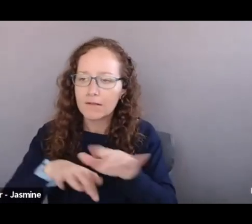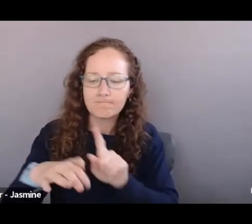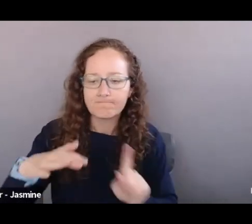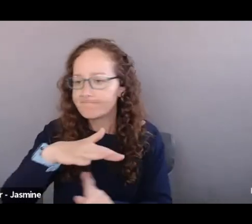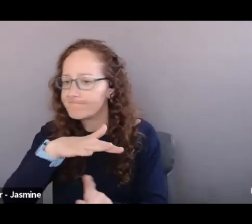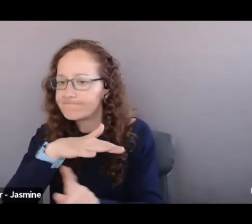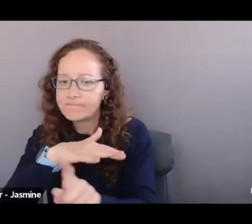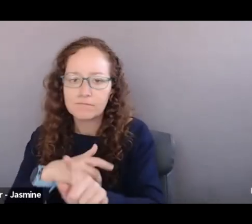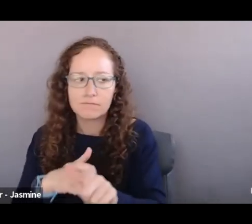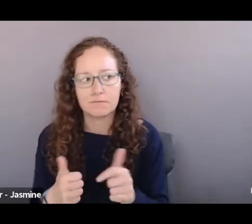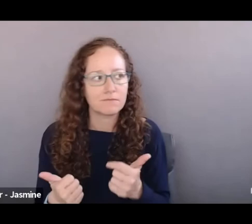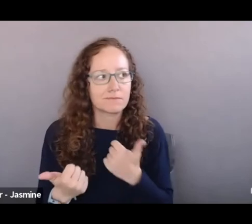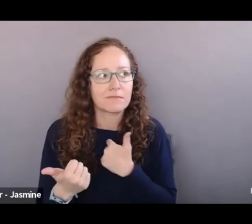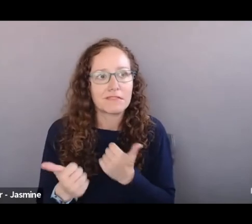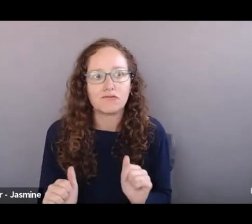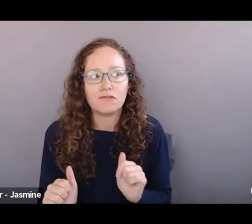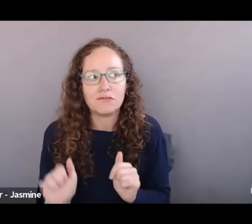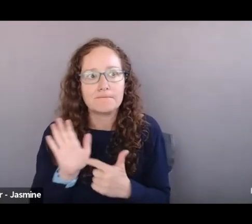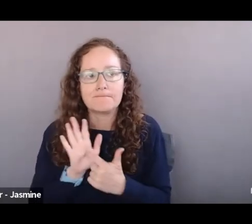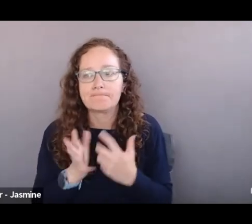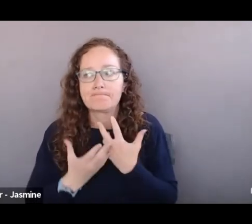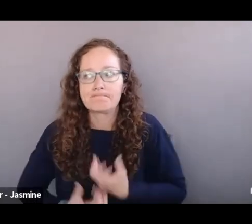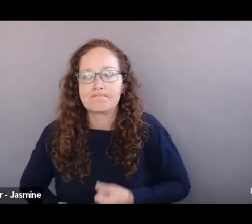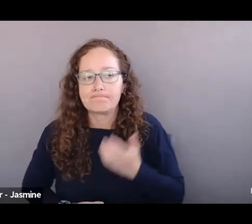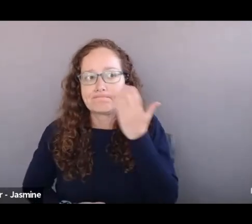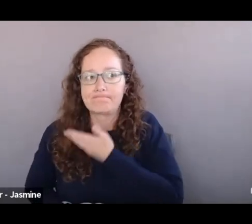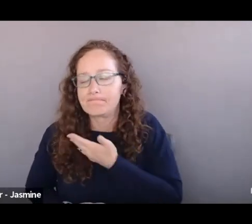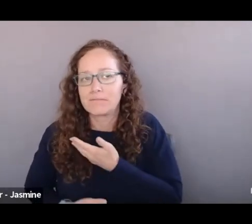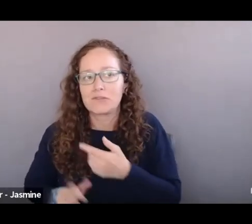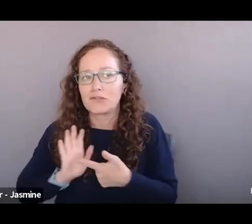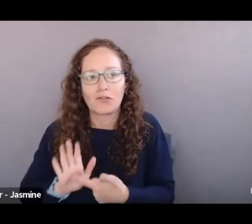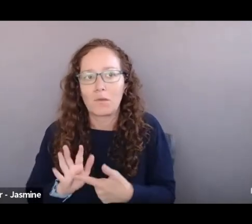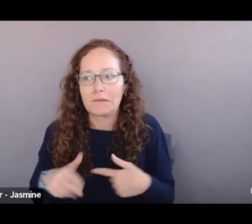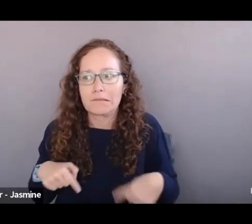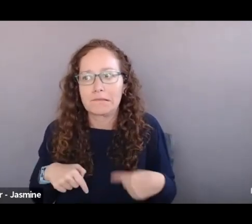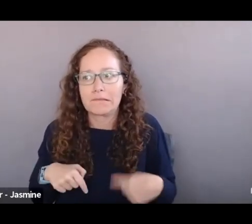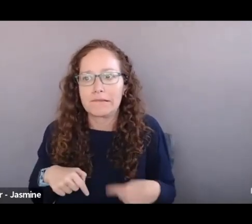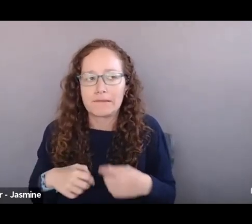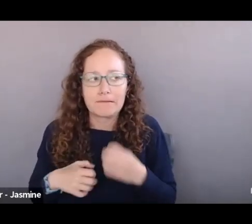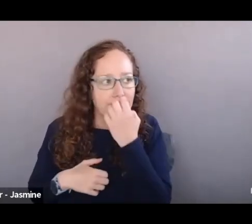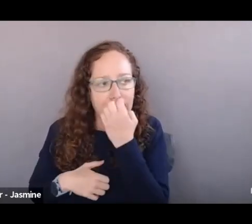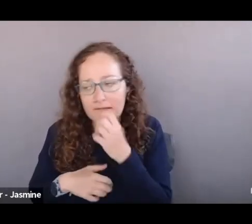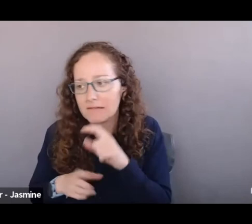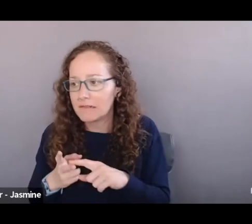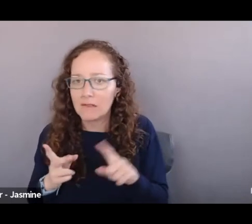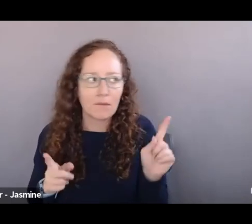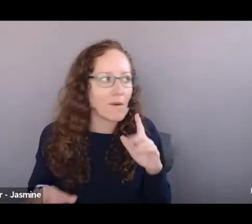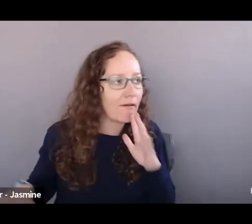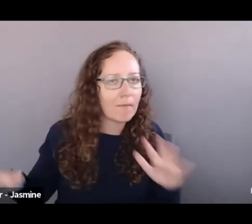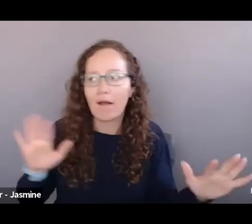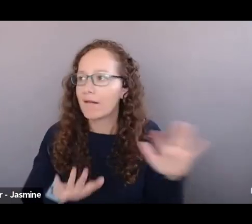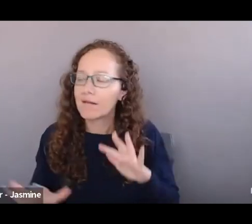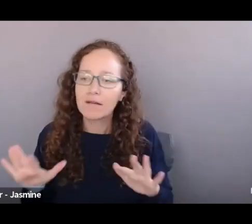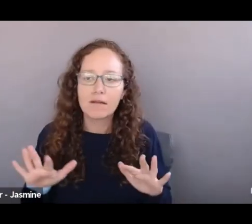anxiousness, foreignness, lack of orientation, and on this hot, hot day, with dust rising